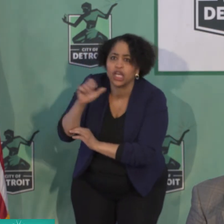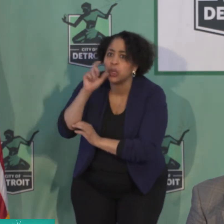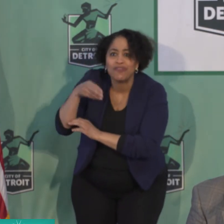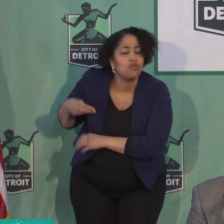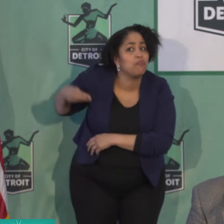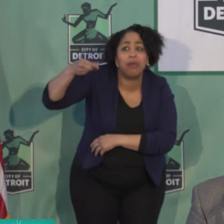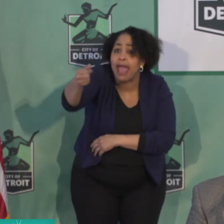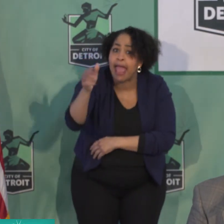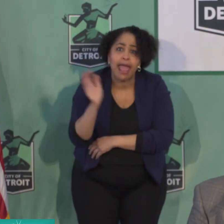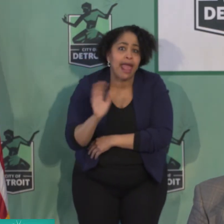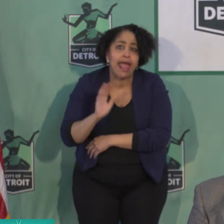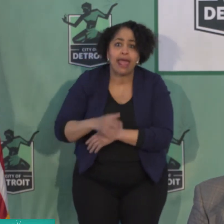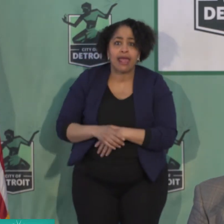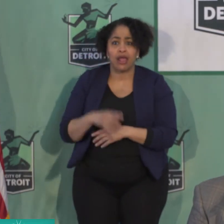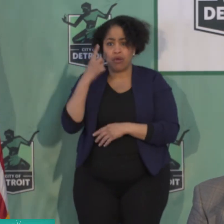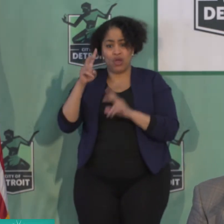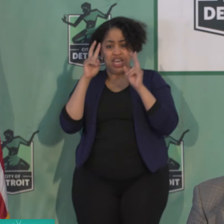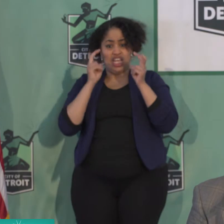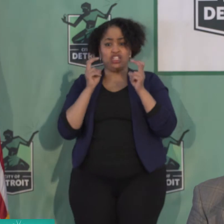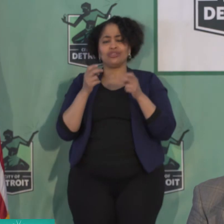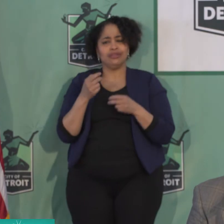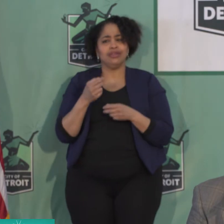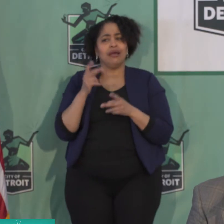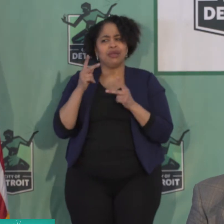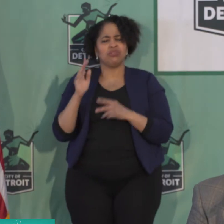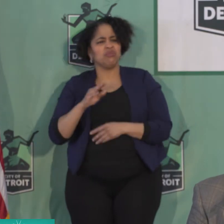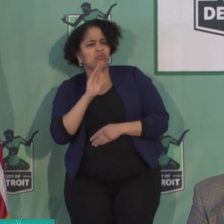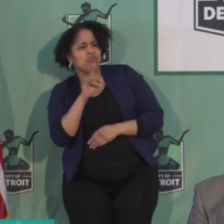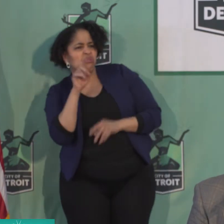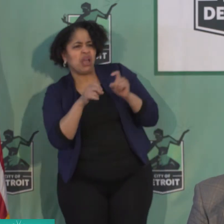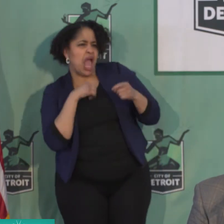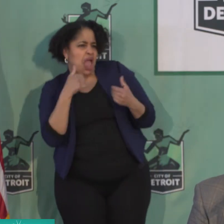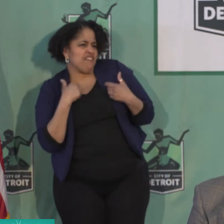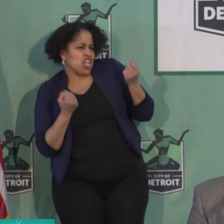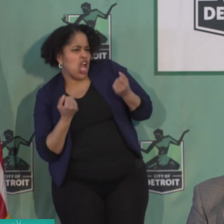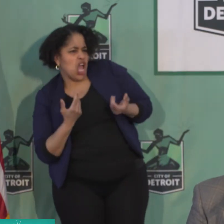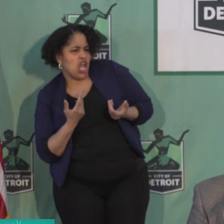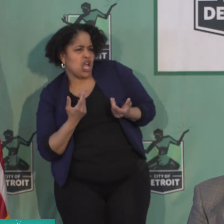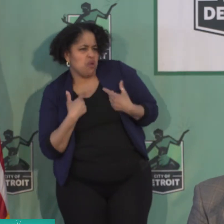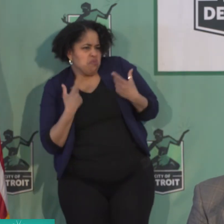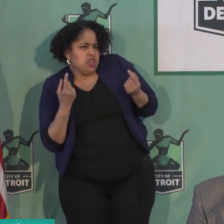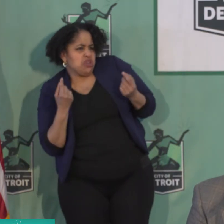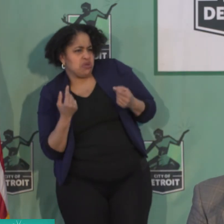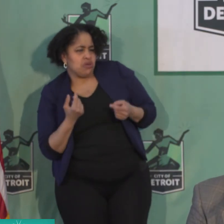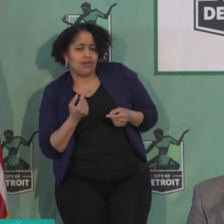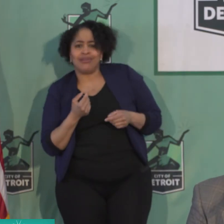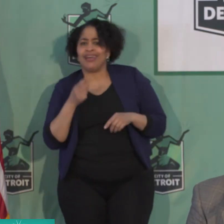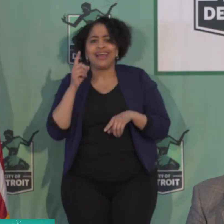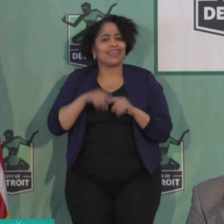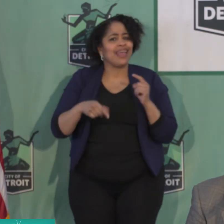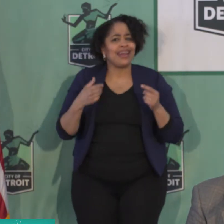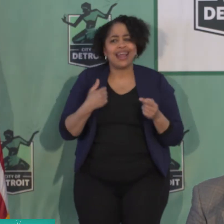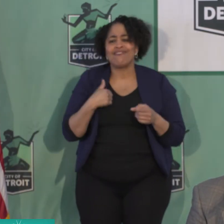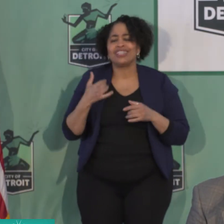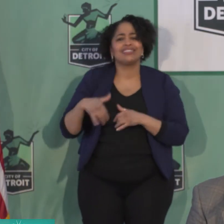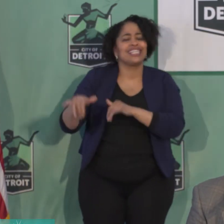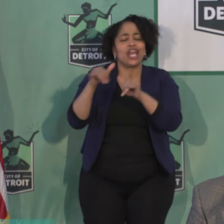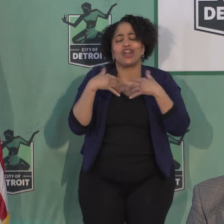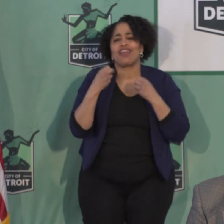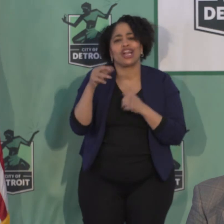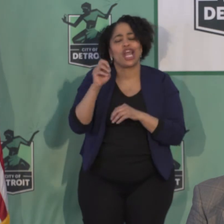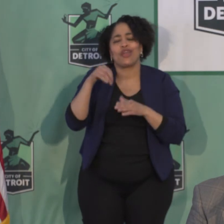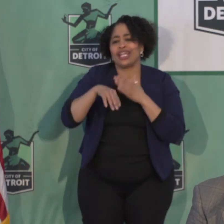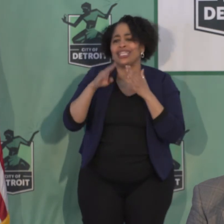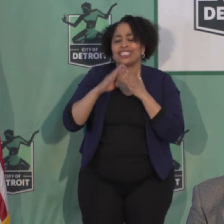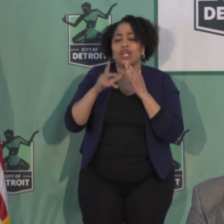the issues that has been raised with me by a lot of folks in this town is, I don't have a car. We can't have a standard of health care in this city